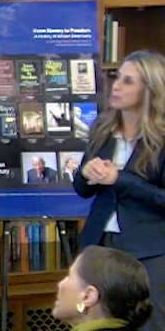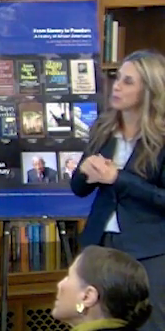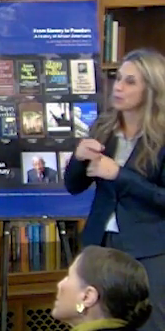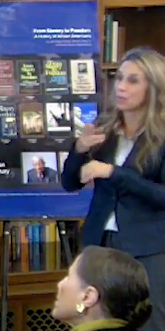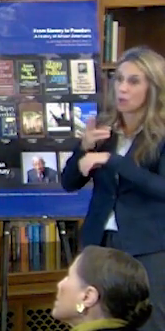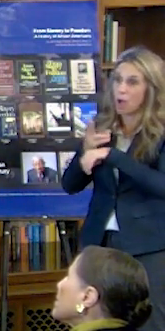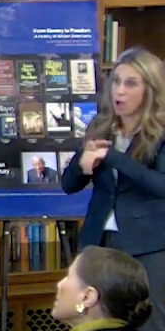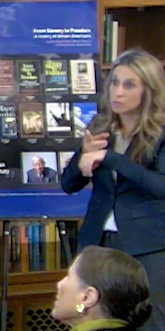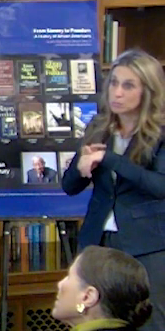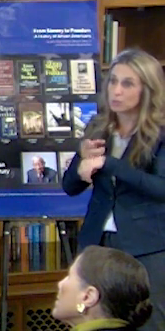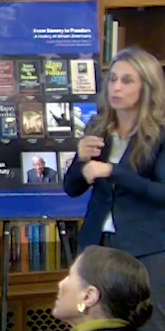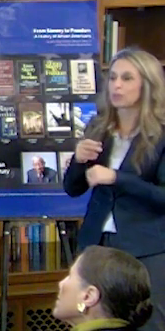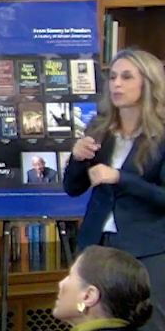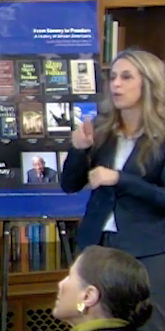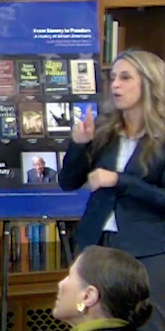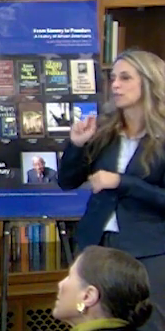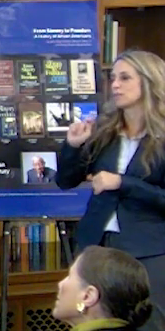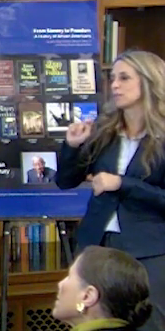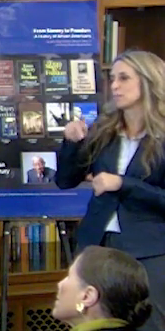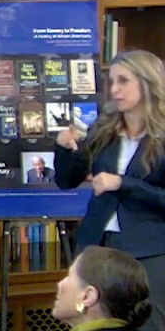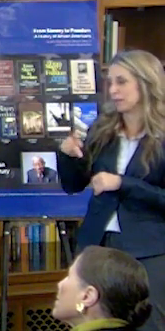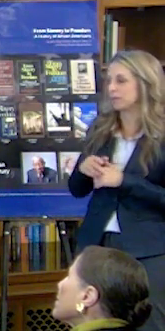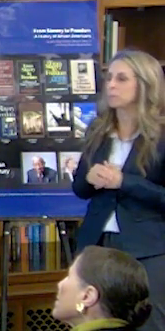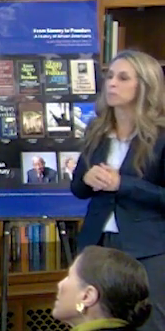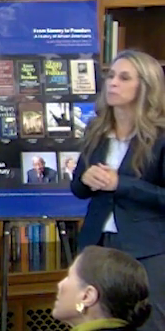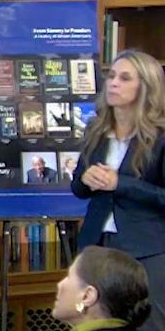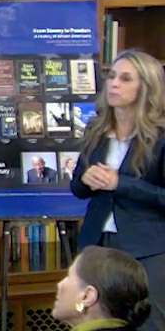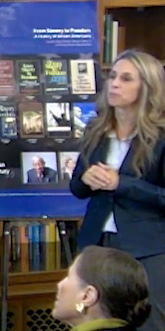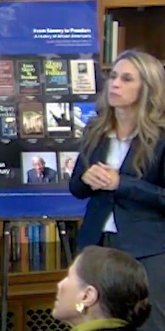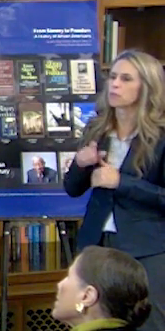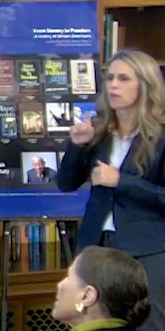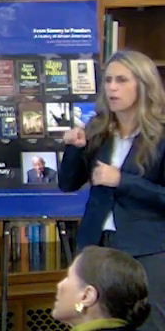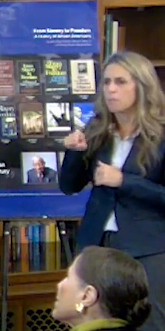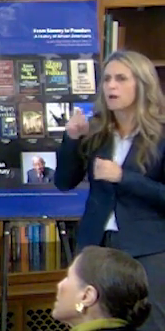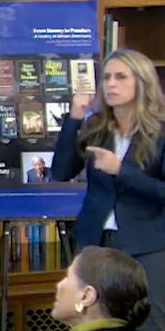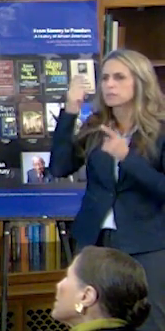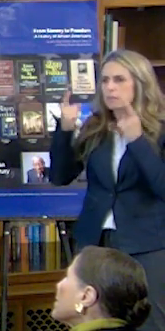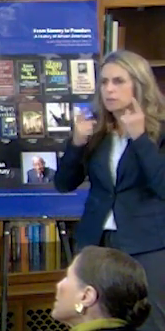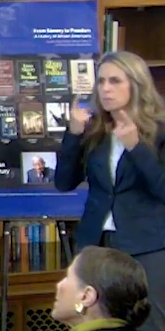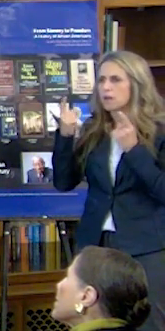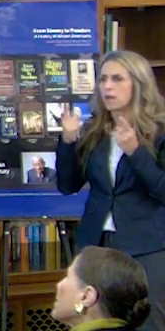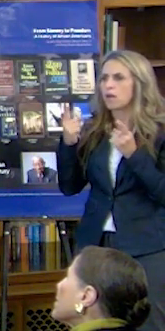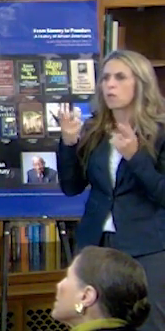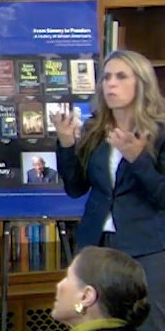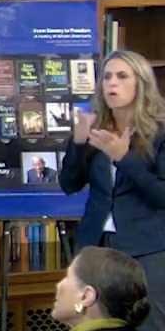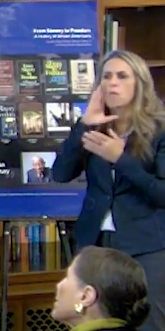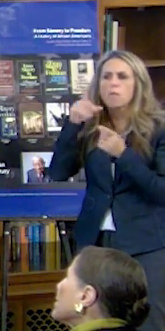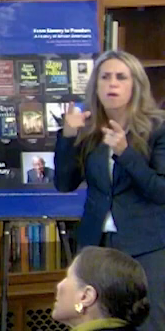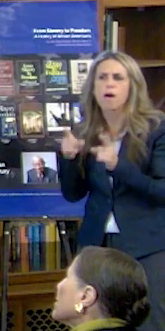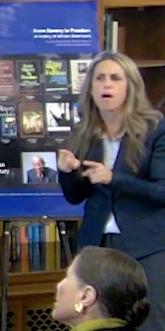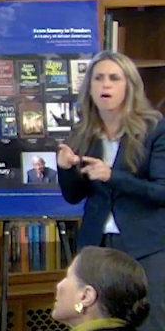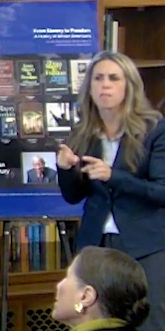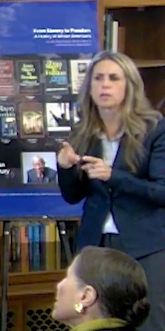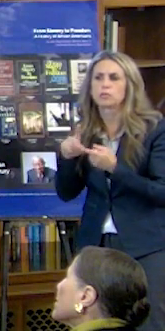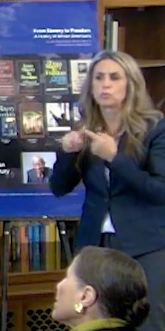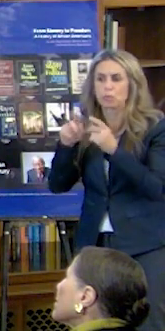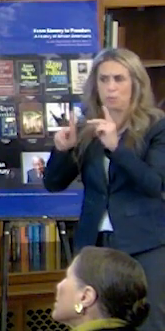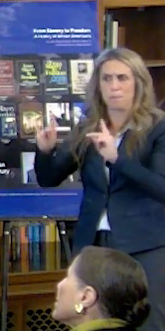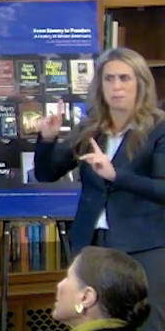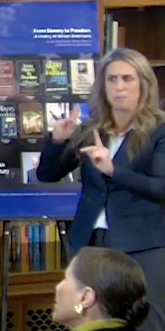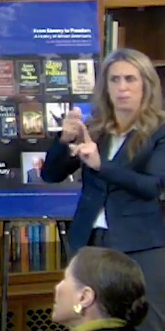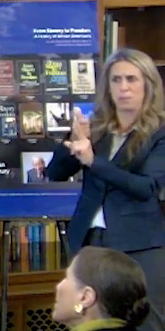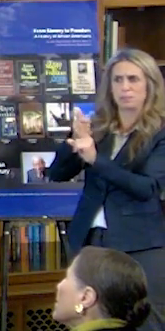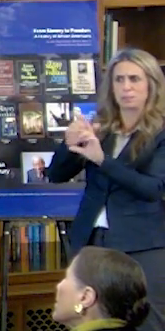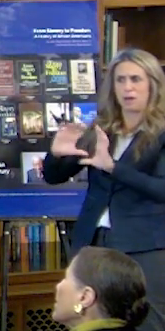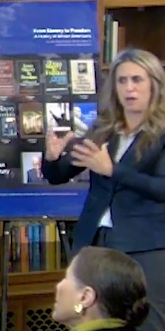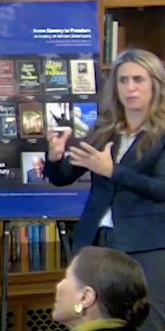hospital research on we have to always consider what's going to happen to the people in terms of